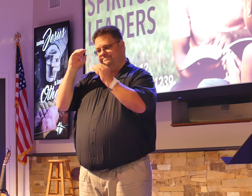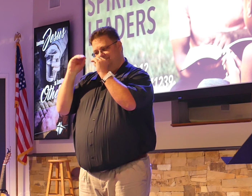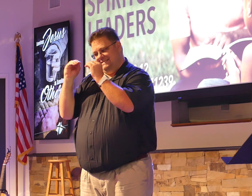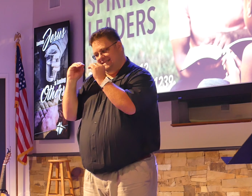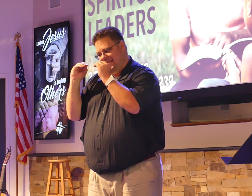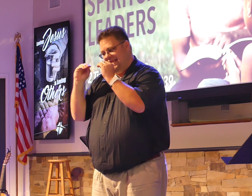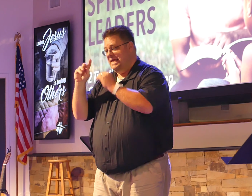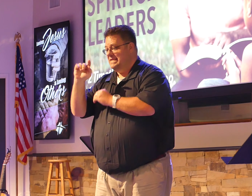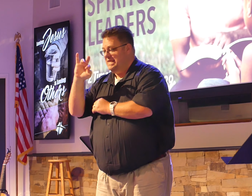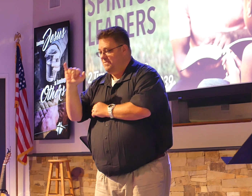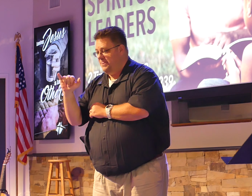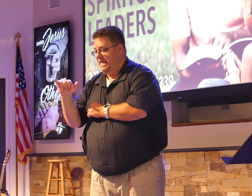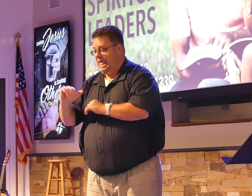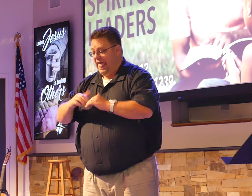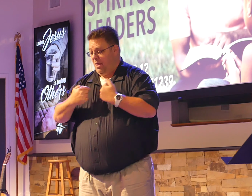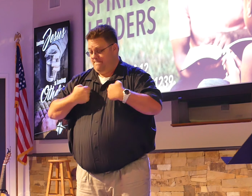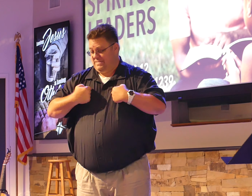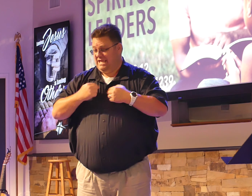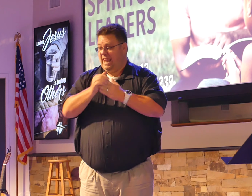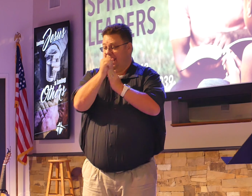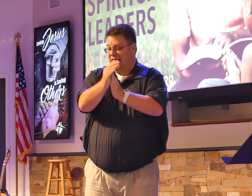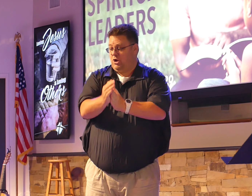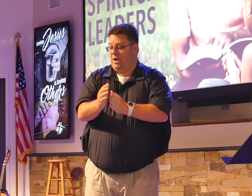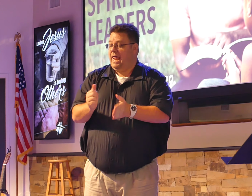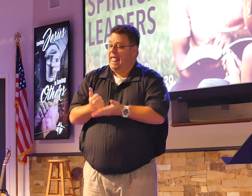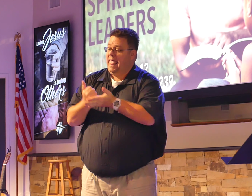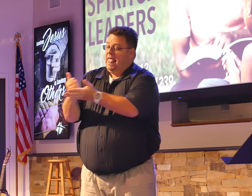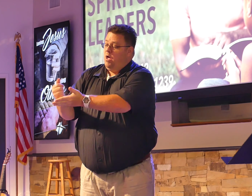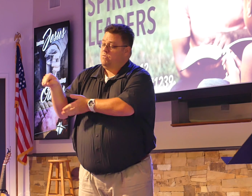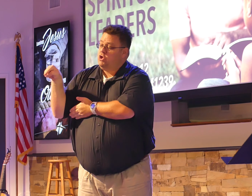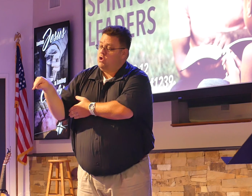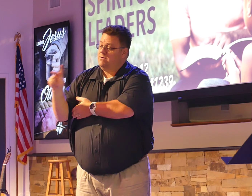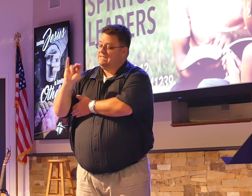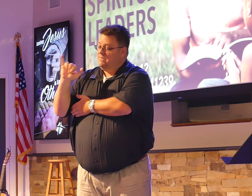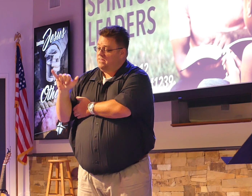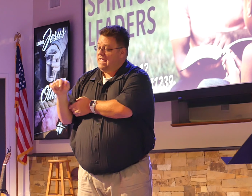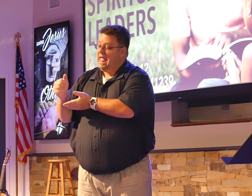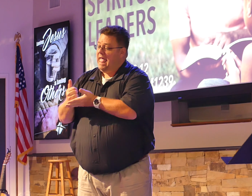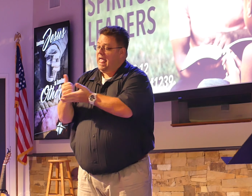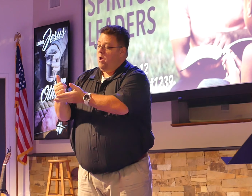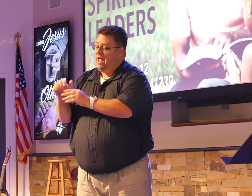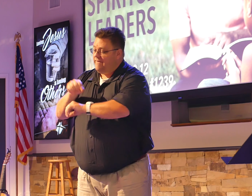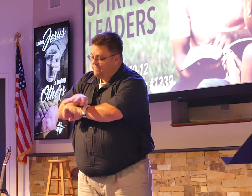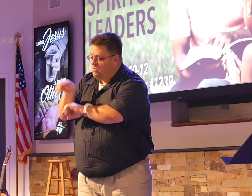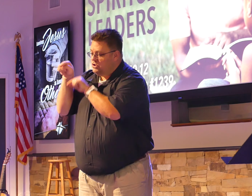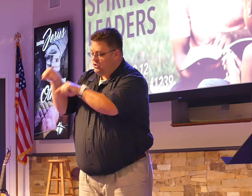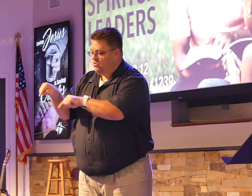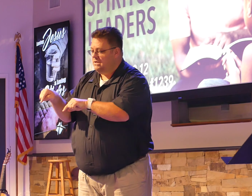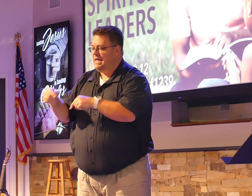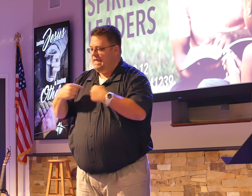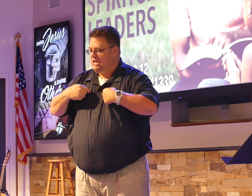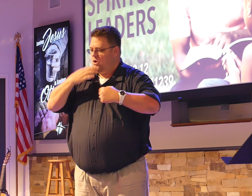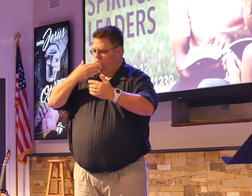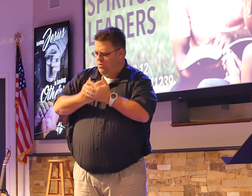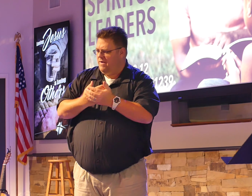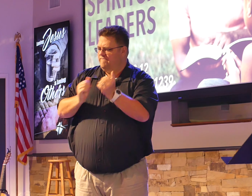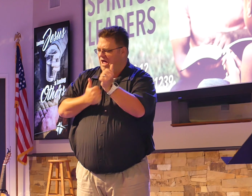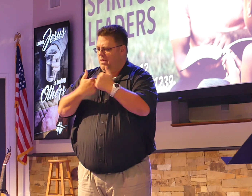that he's been to Timothy. And there's just so much to learn, so much good stuff here. And so this is something, like I